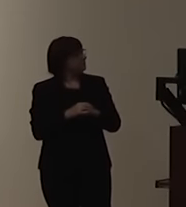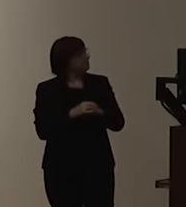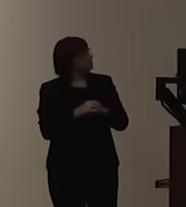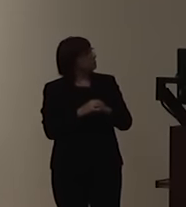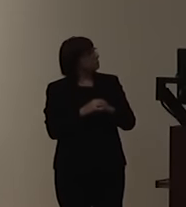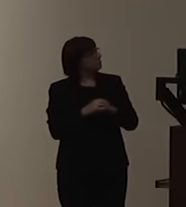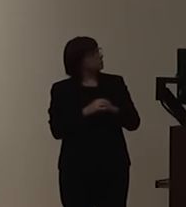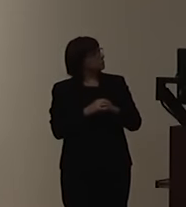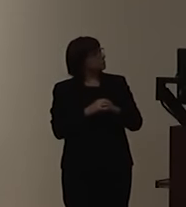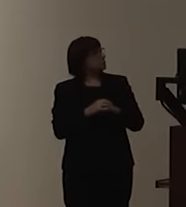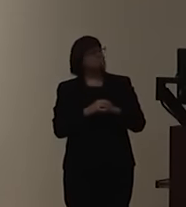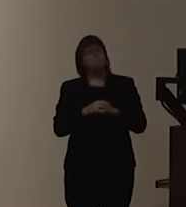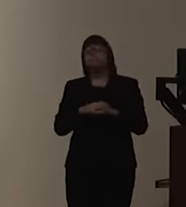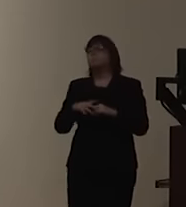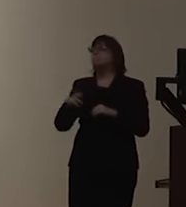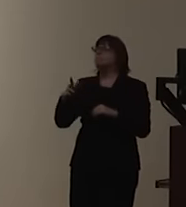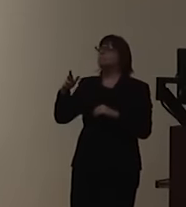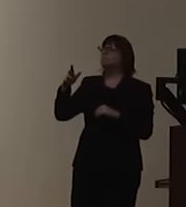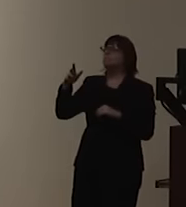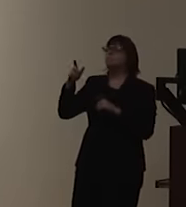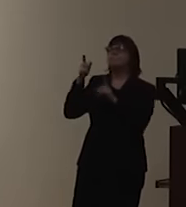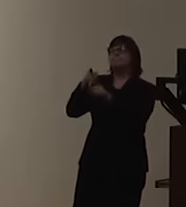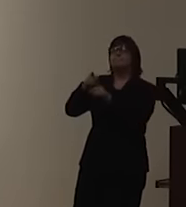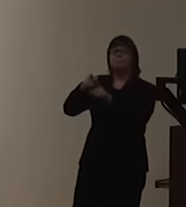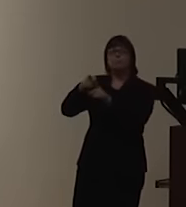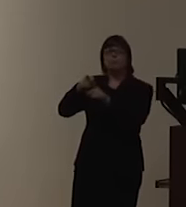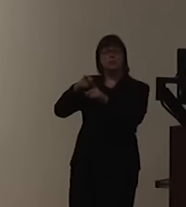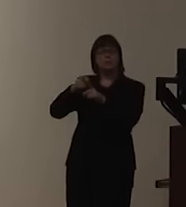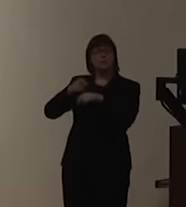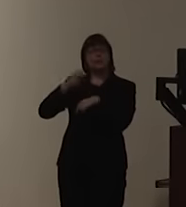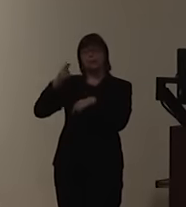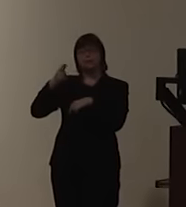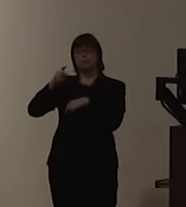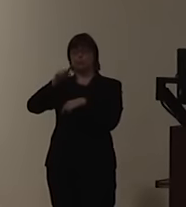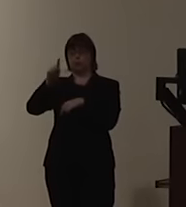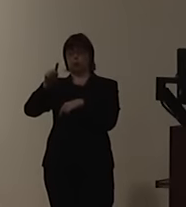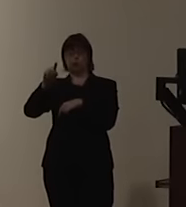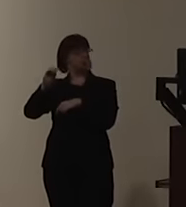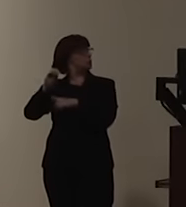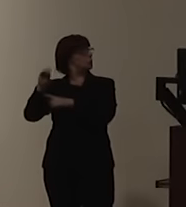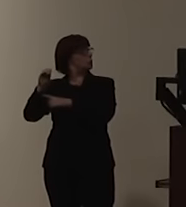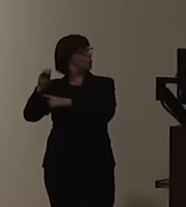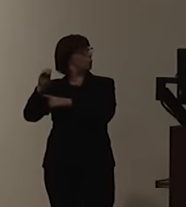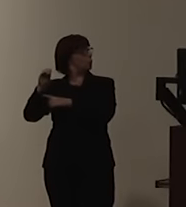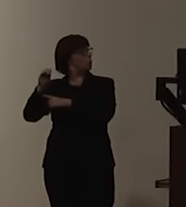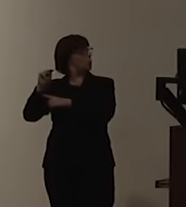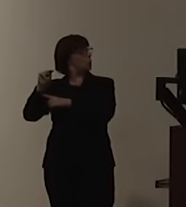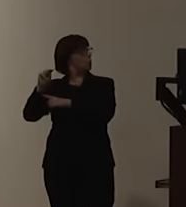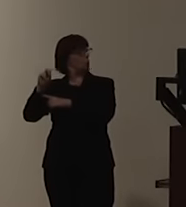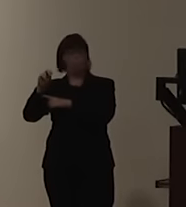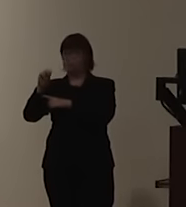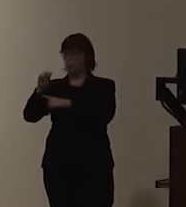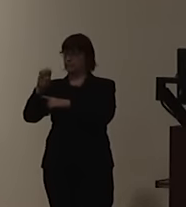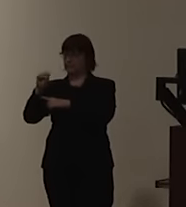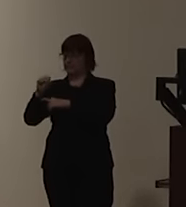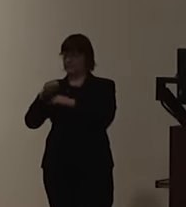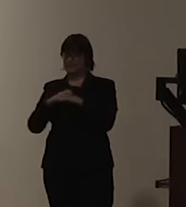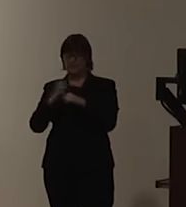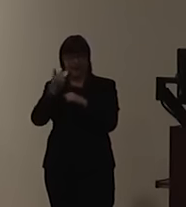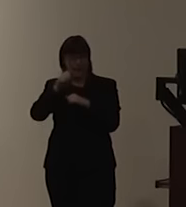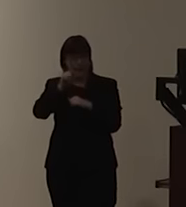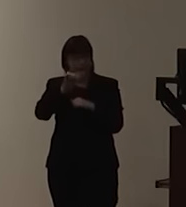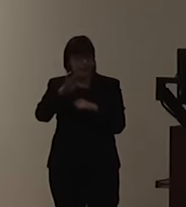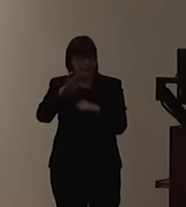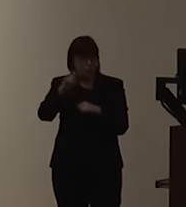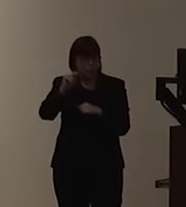And a brief history of, not zoonoses, although if you look over there, for any of you lab